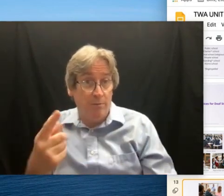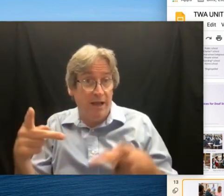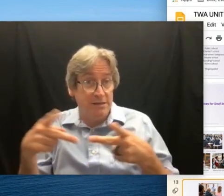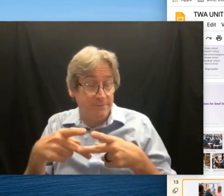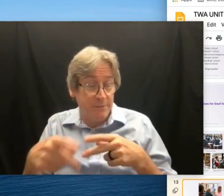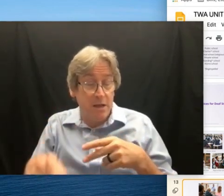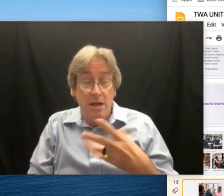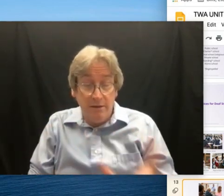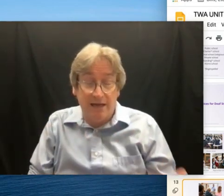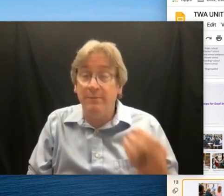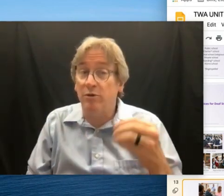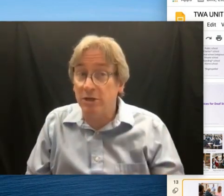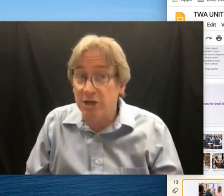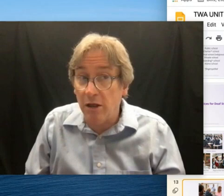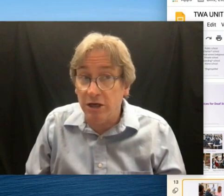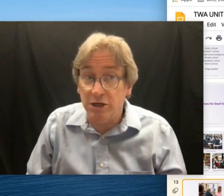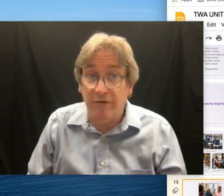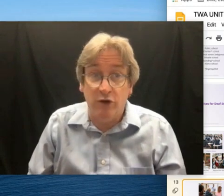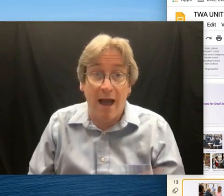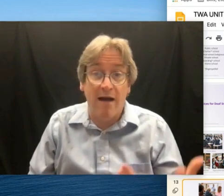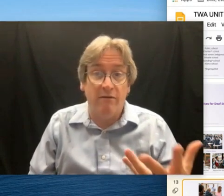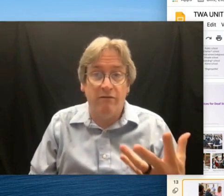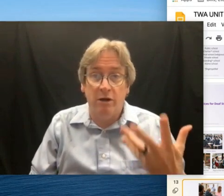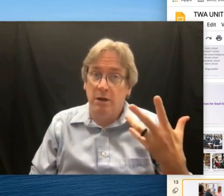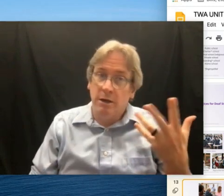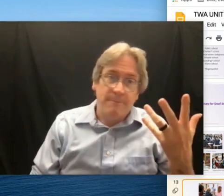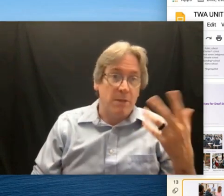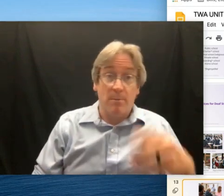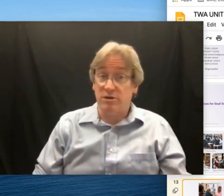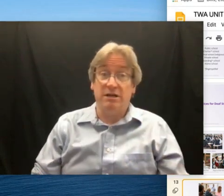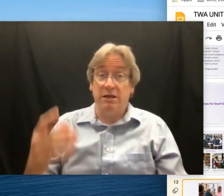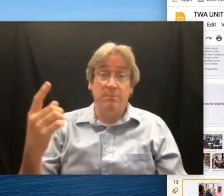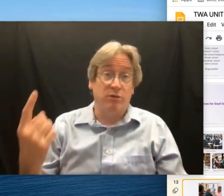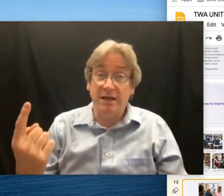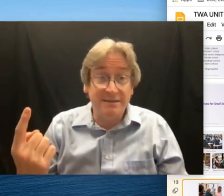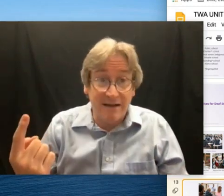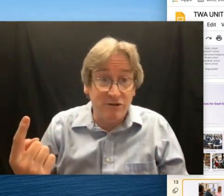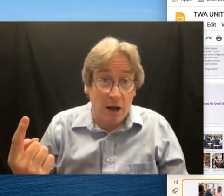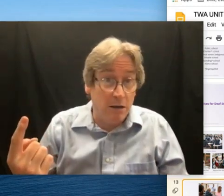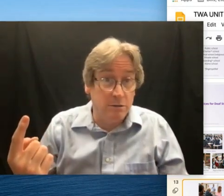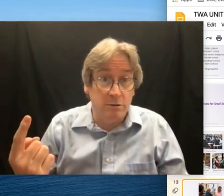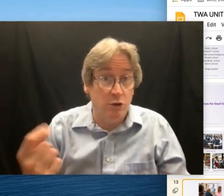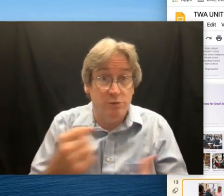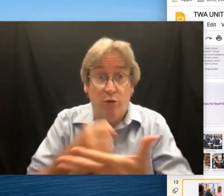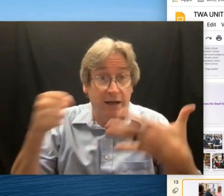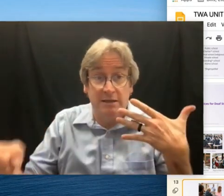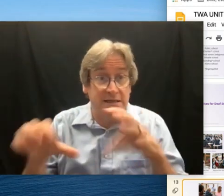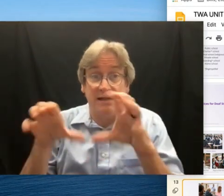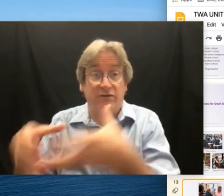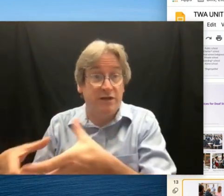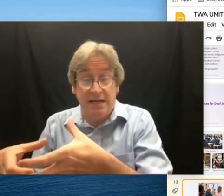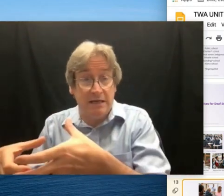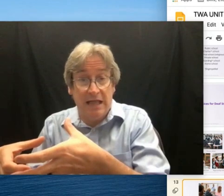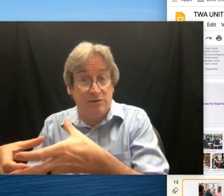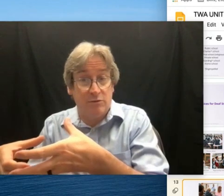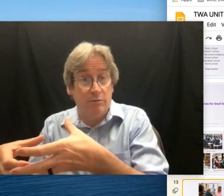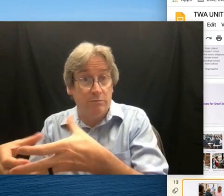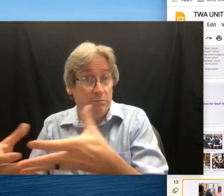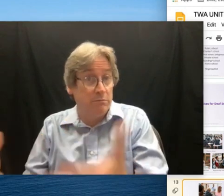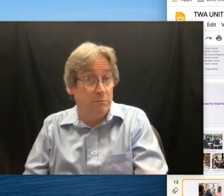into one place. That can be a real challenge if you have a particularly brilliant deaf child who's put into the